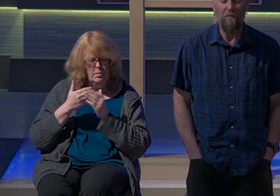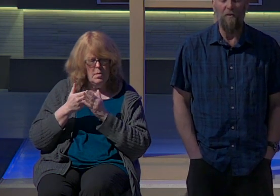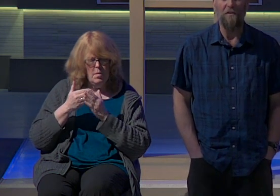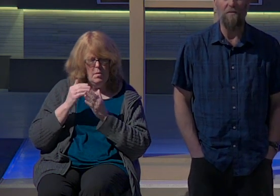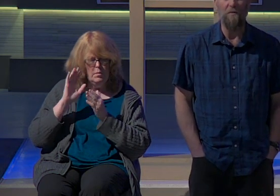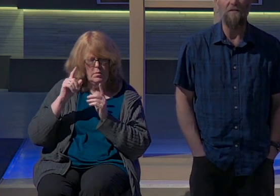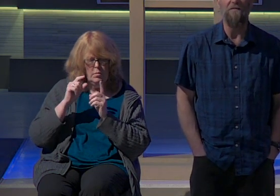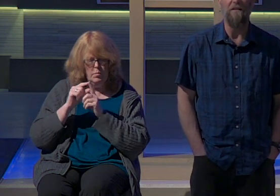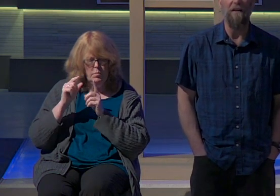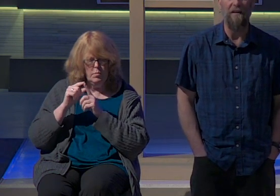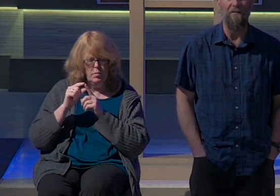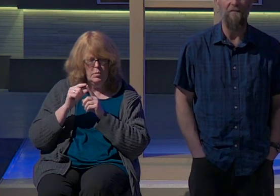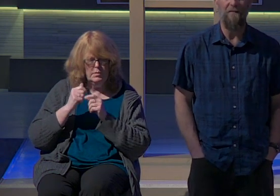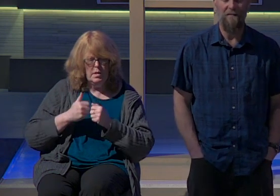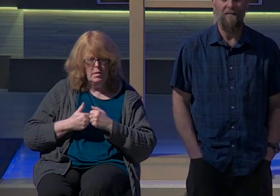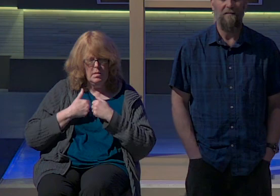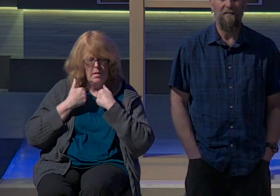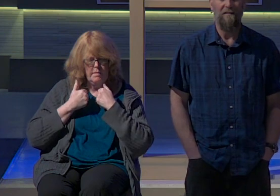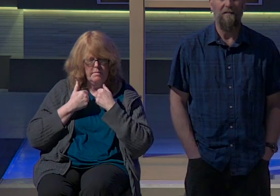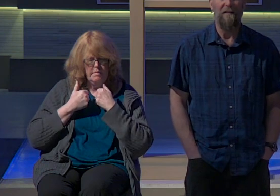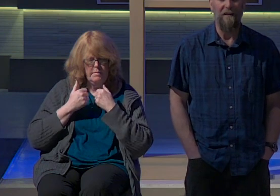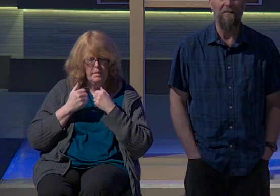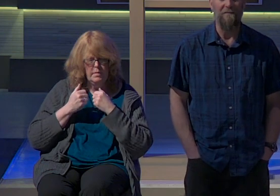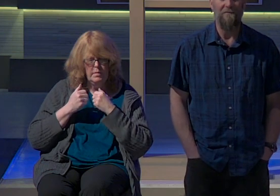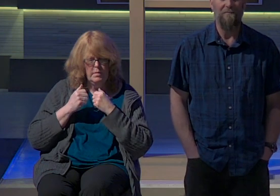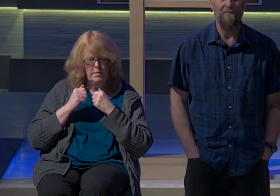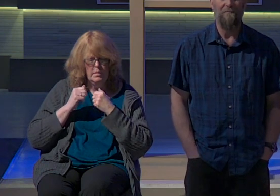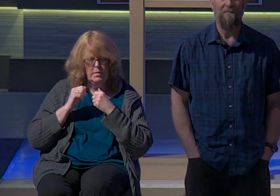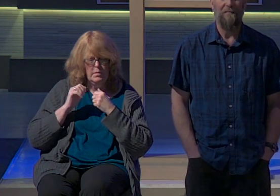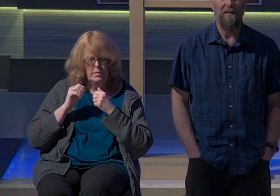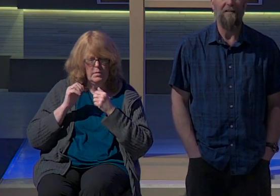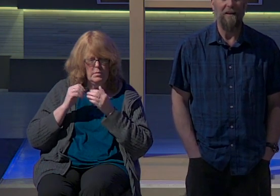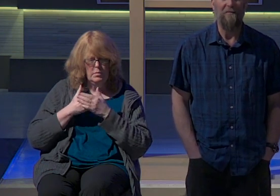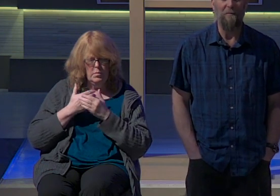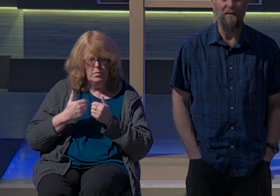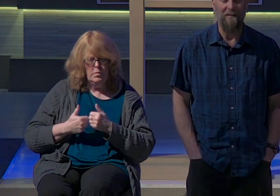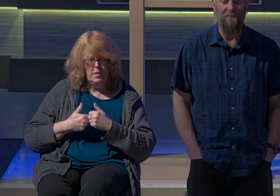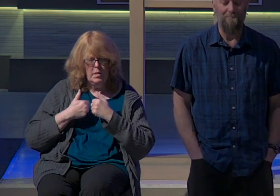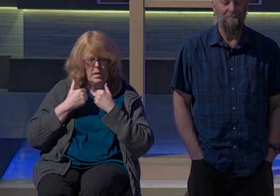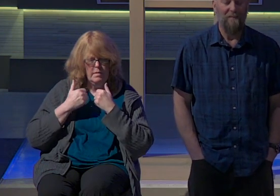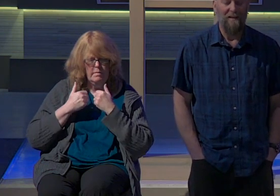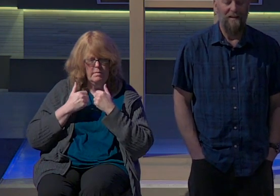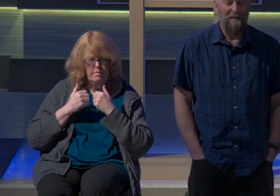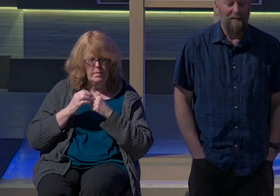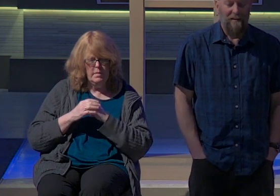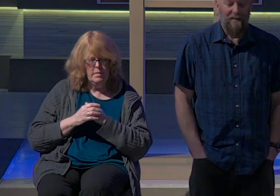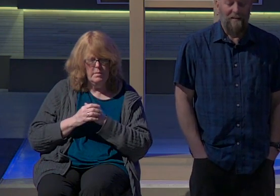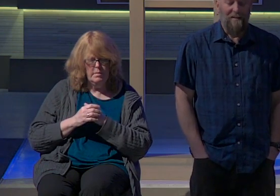Your words are words of life, life, life abundant.